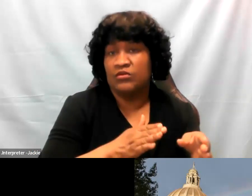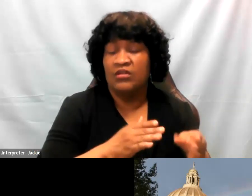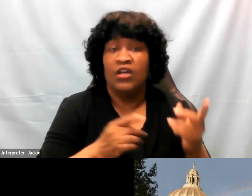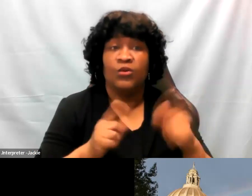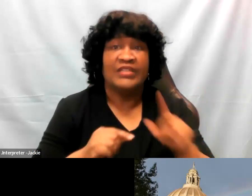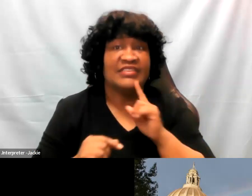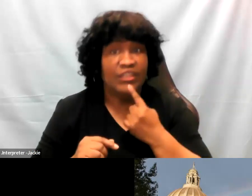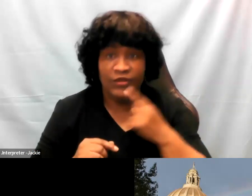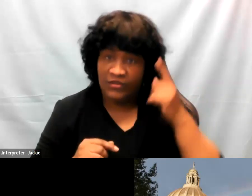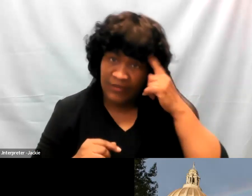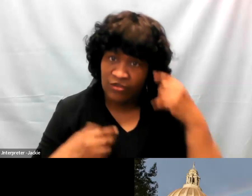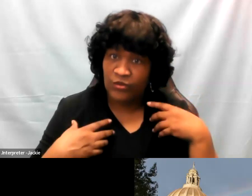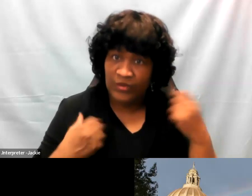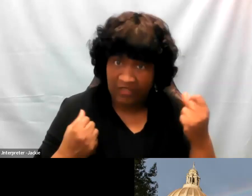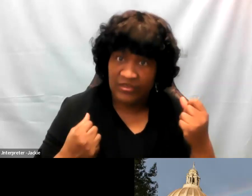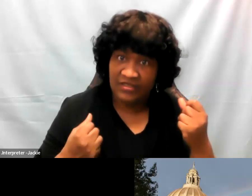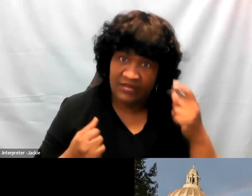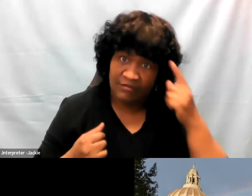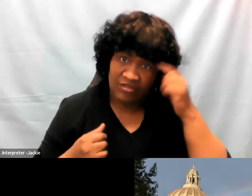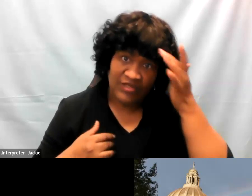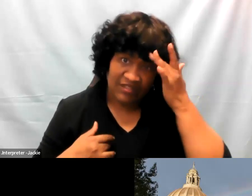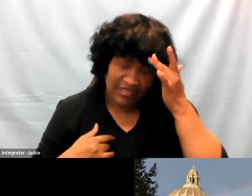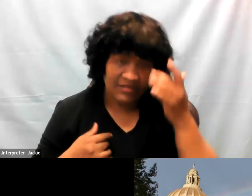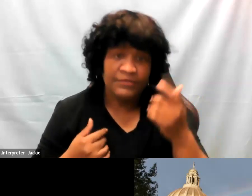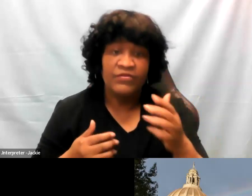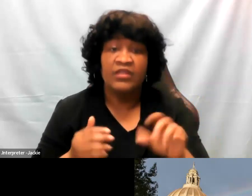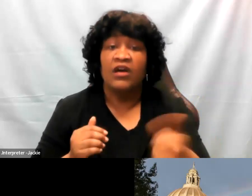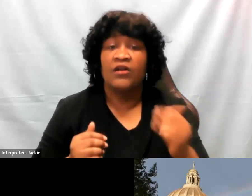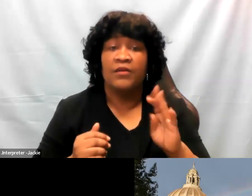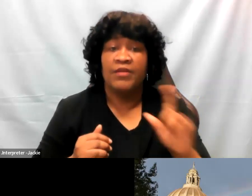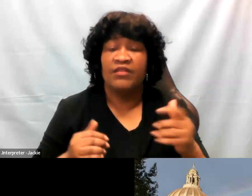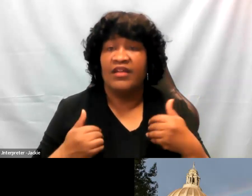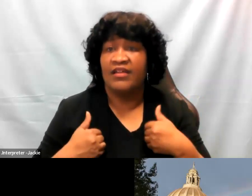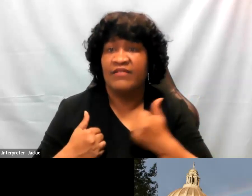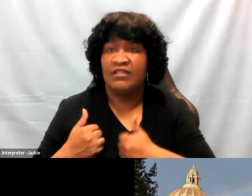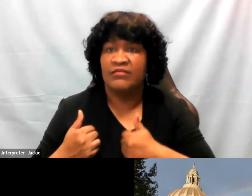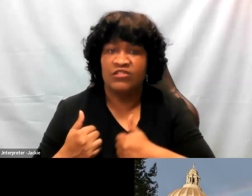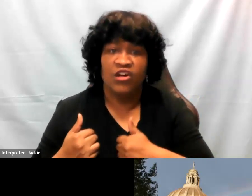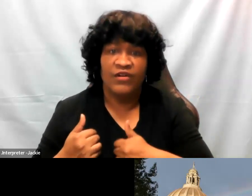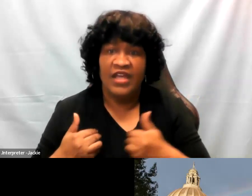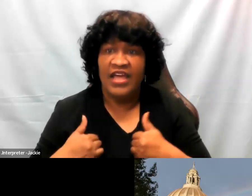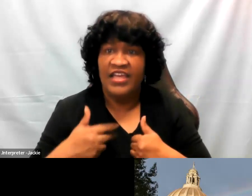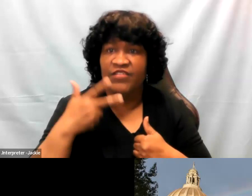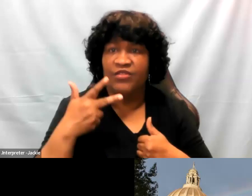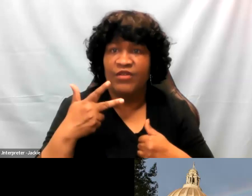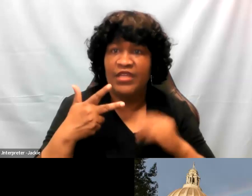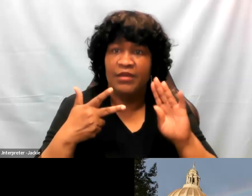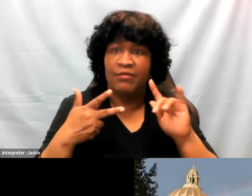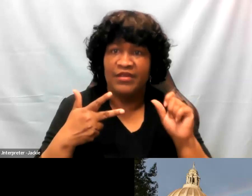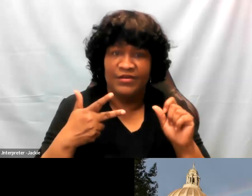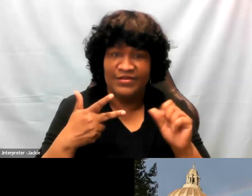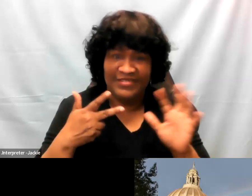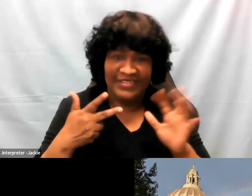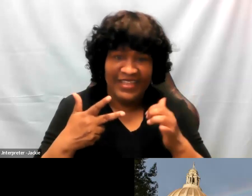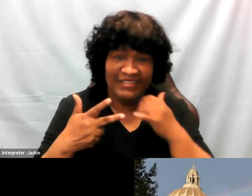serious mental illness. The other bill that I had, and I'm sorry, apparently I have 3 bills listed one after the other, which were